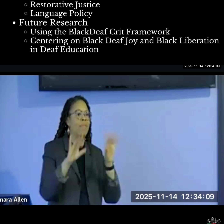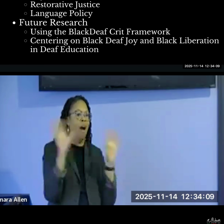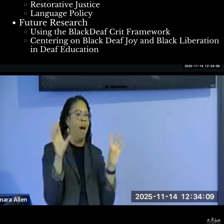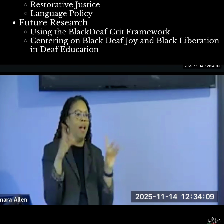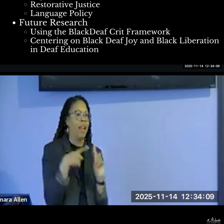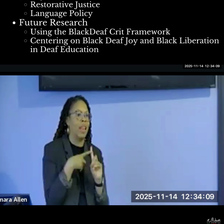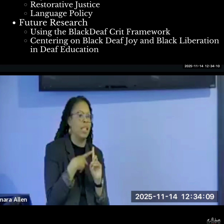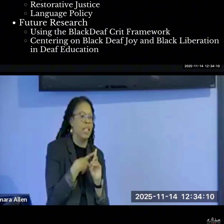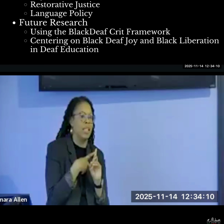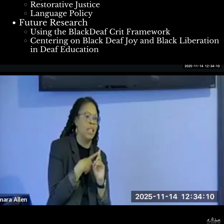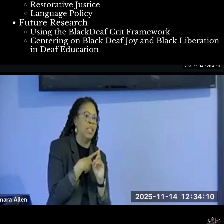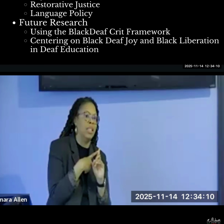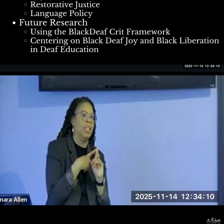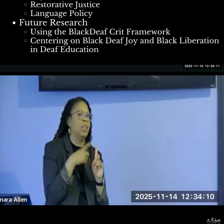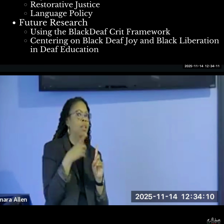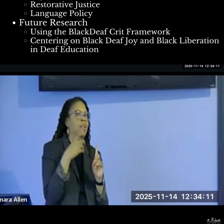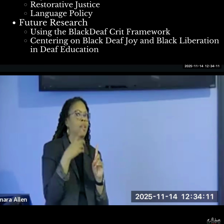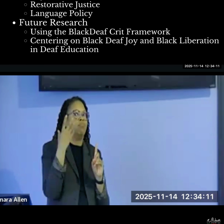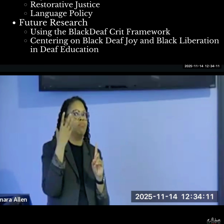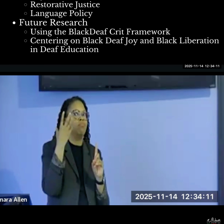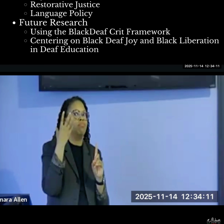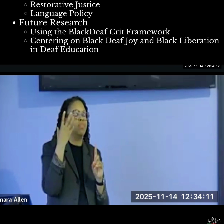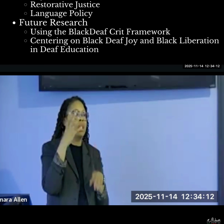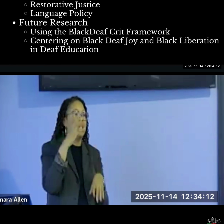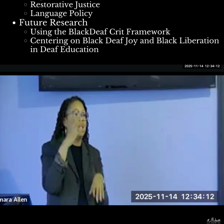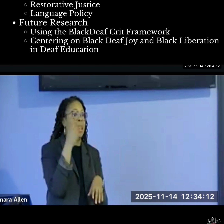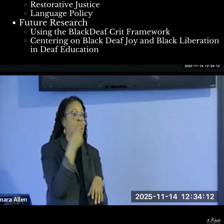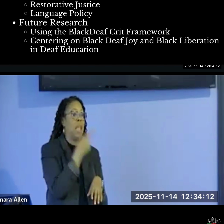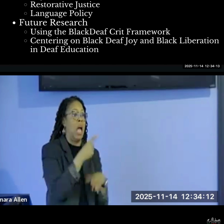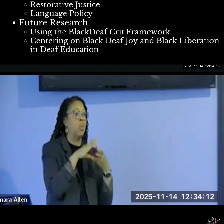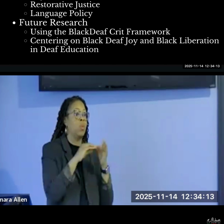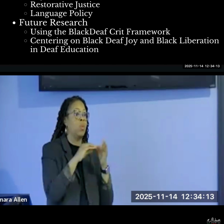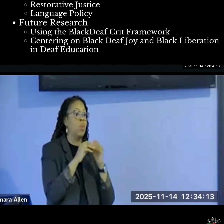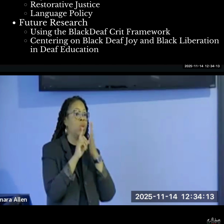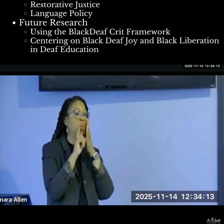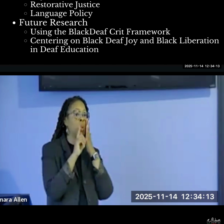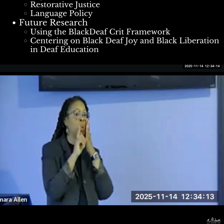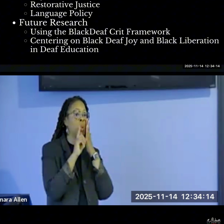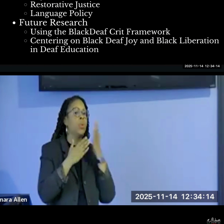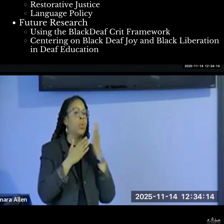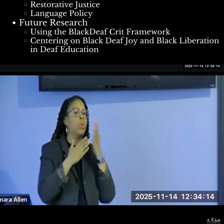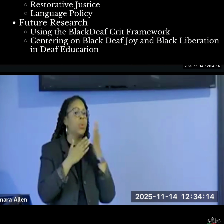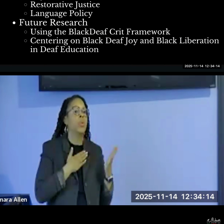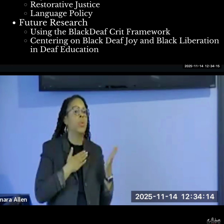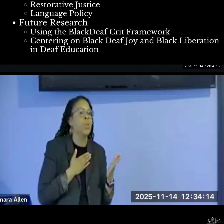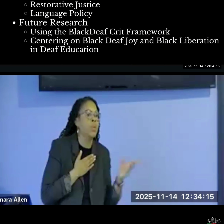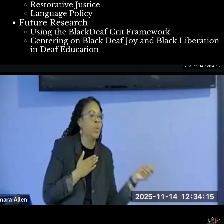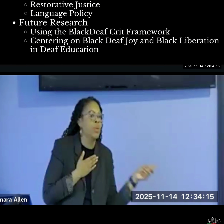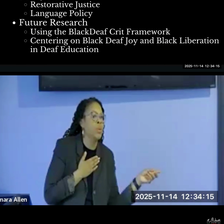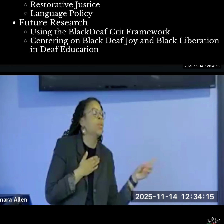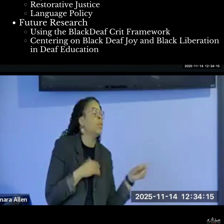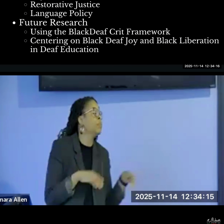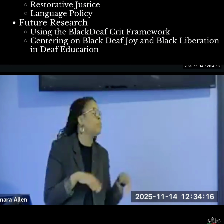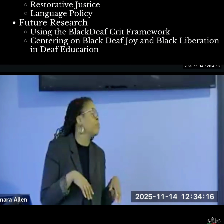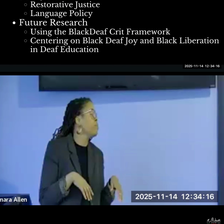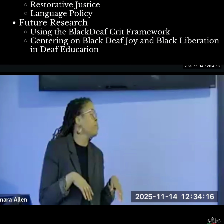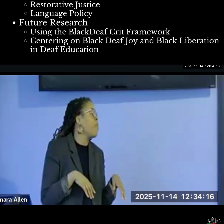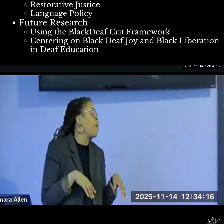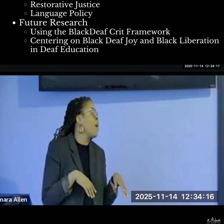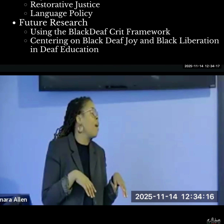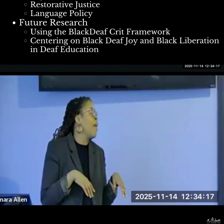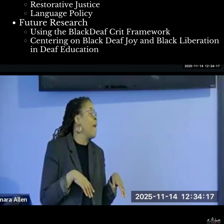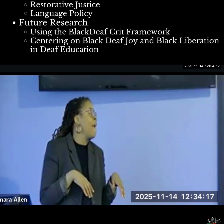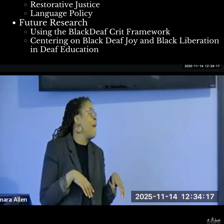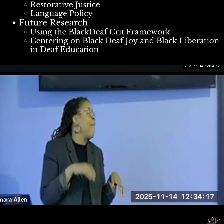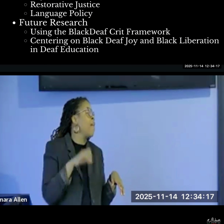we really need to highlight the systemic violence that occurs through this experience. These